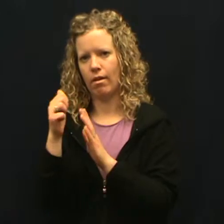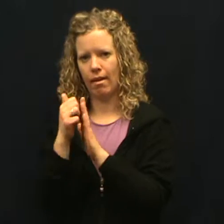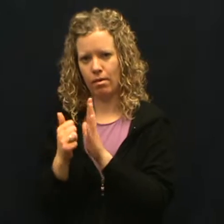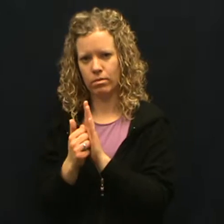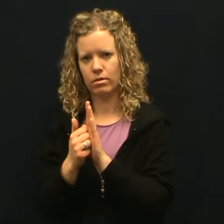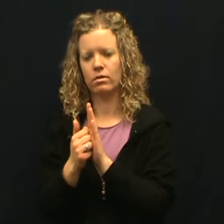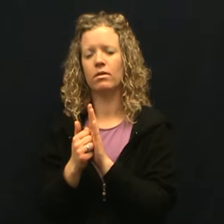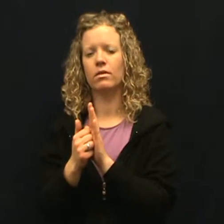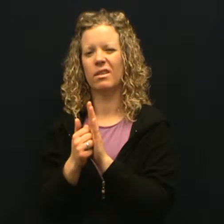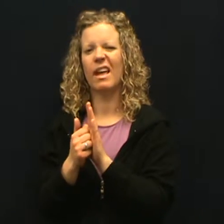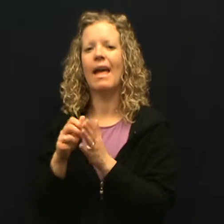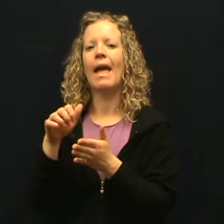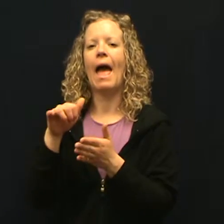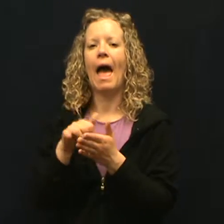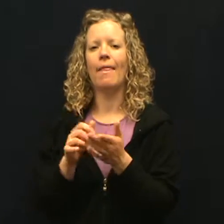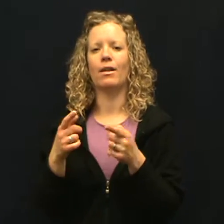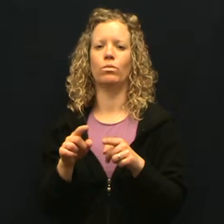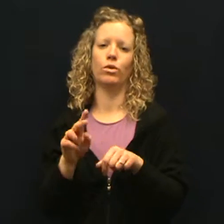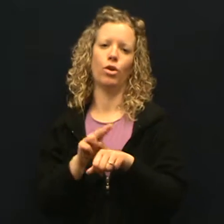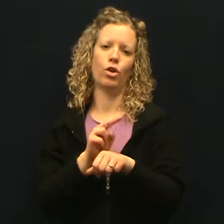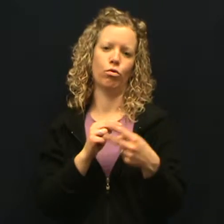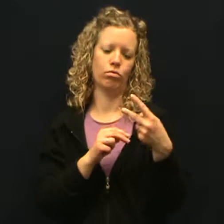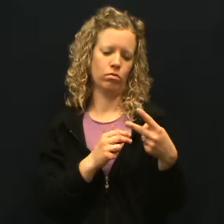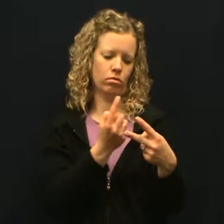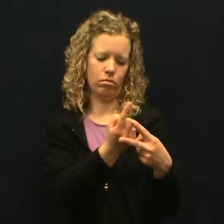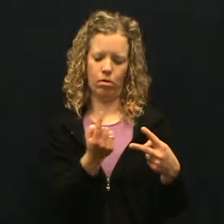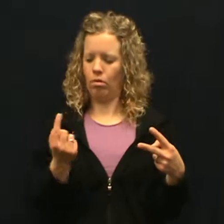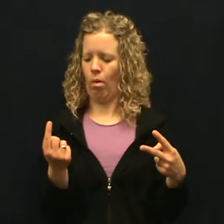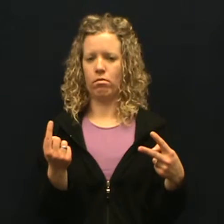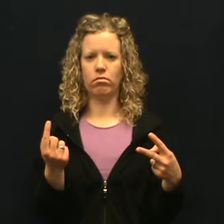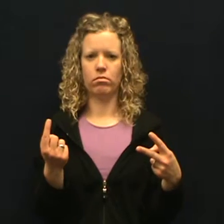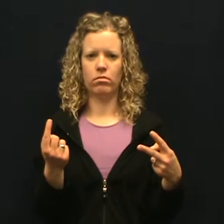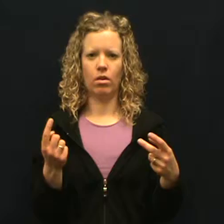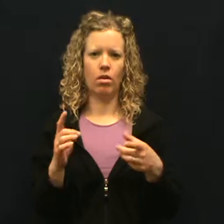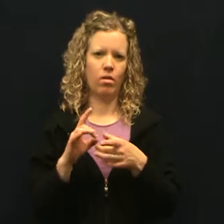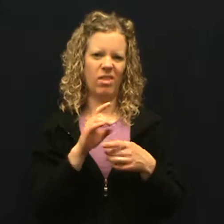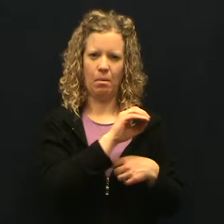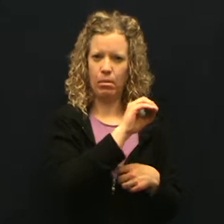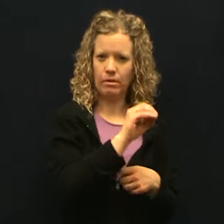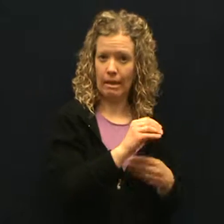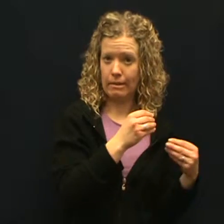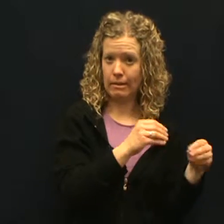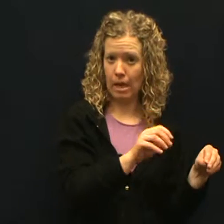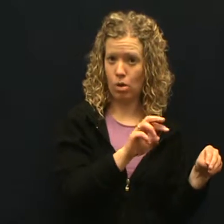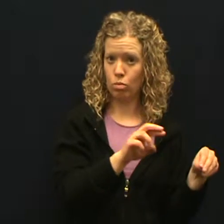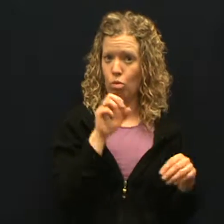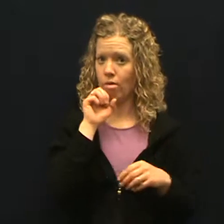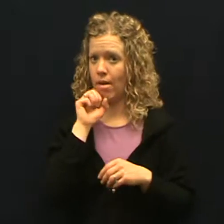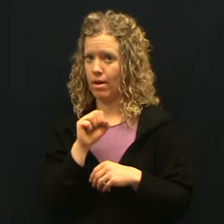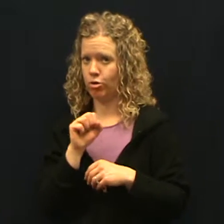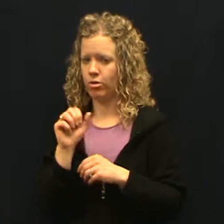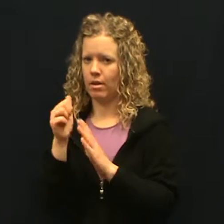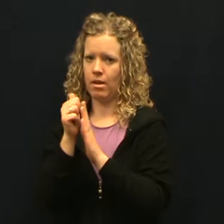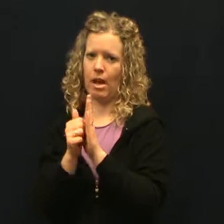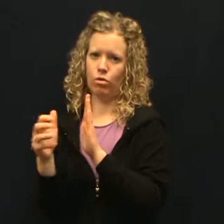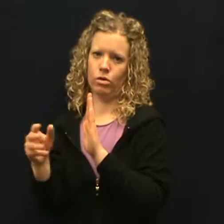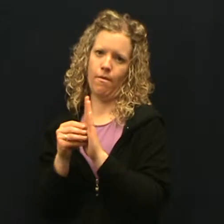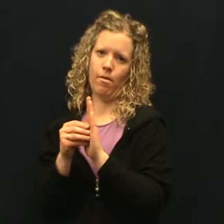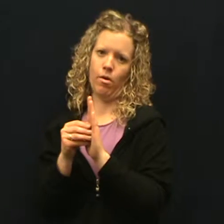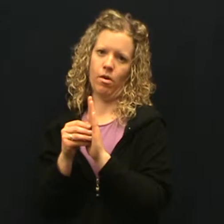of the two methods, the percentage of credit sales or the aging of accounts receivable method, and we'll look at those in a second.